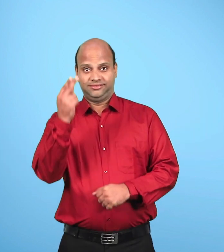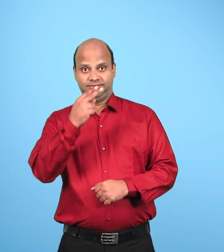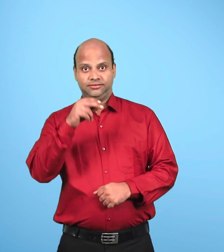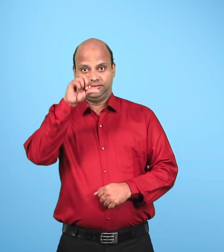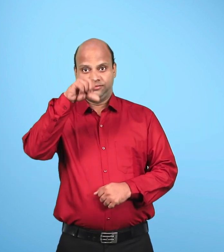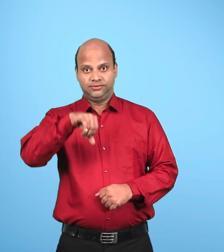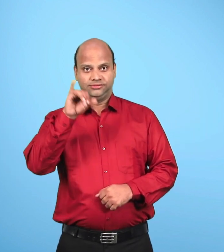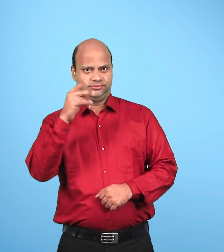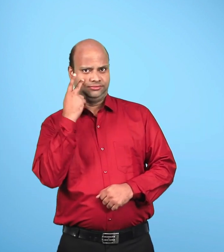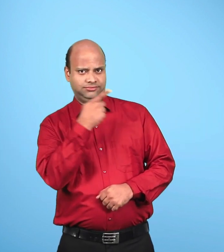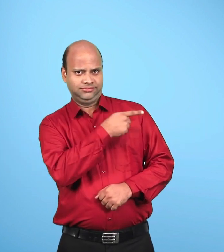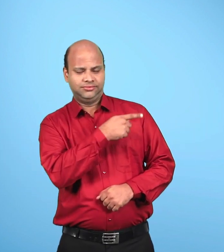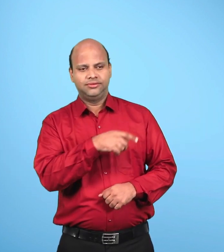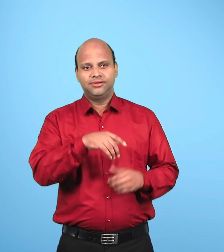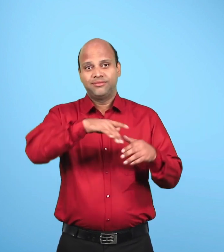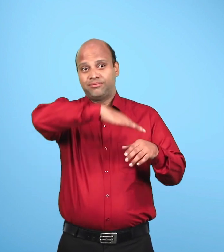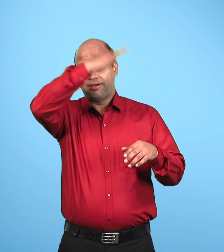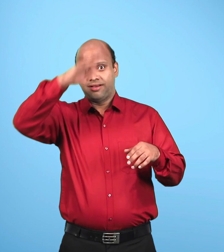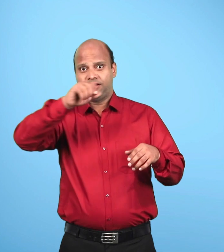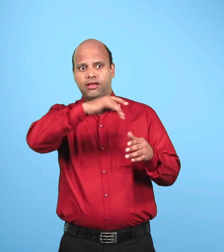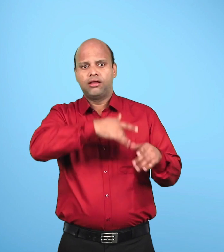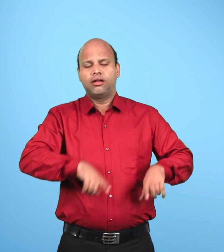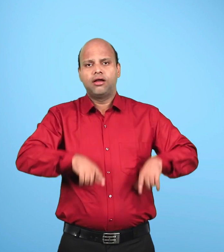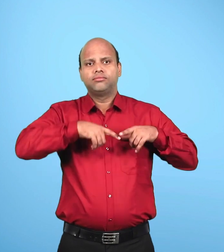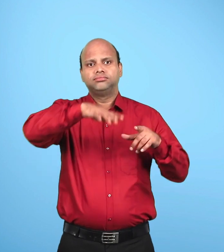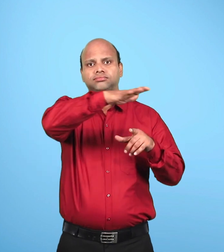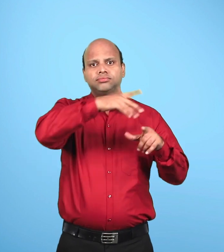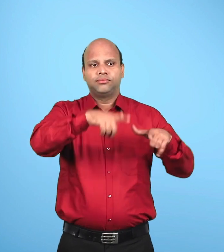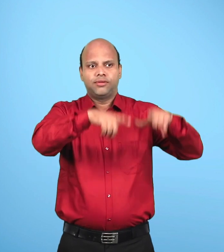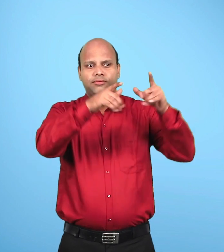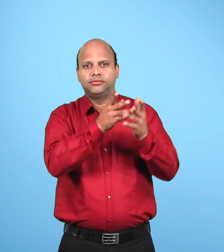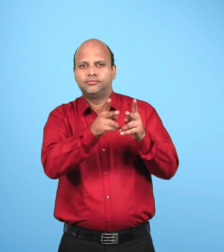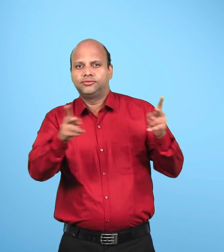Figure 9.6 shows trees of a mountain habitat.